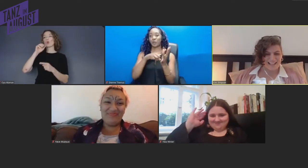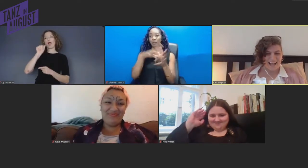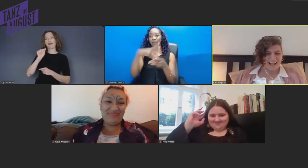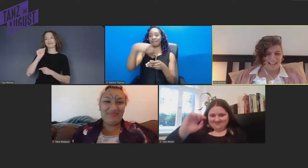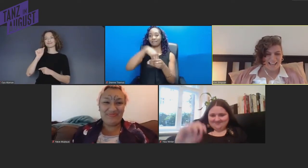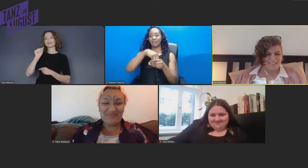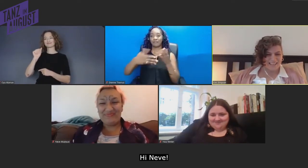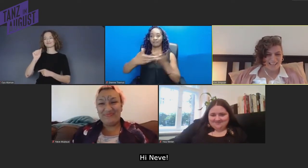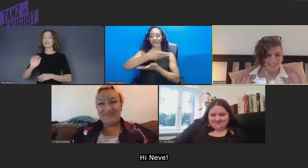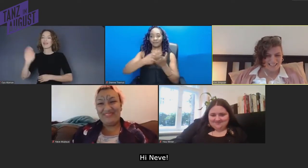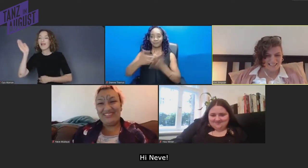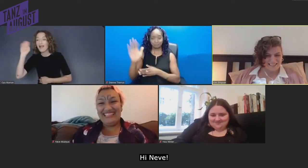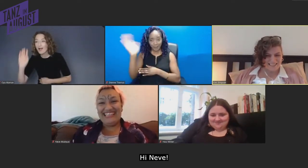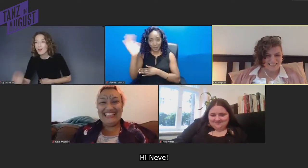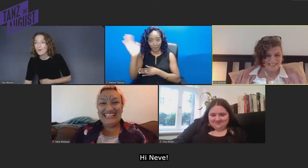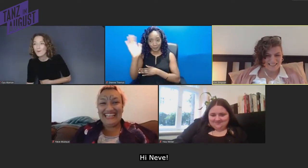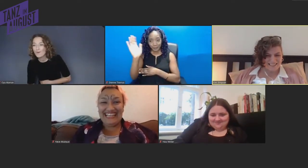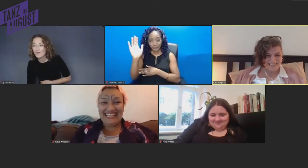Hi, Neve.